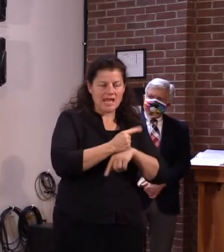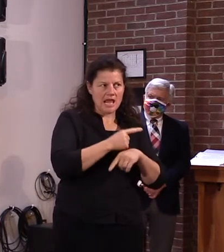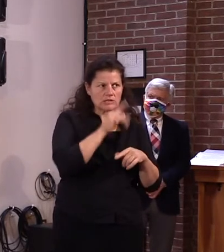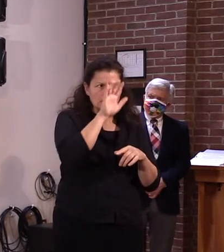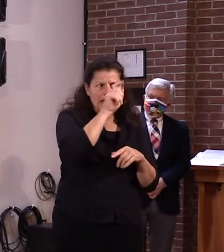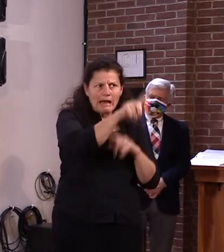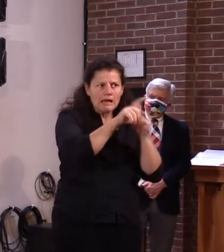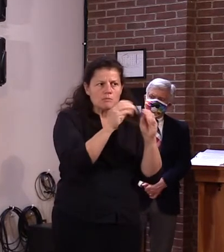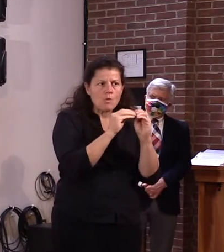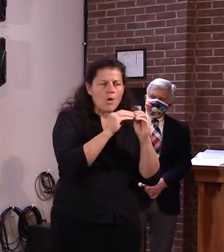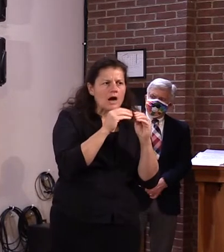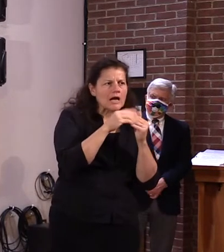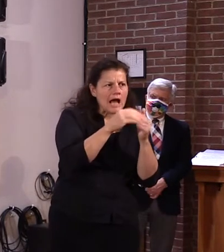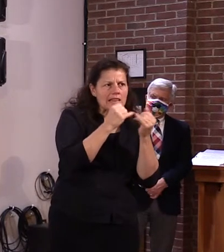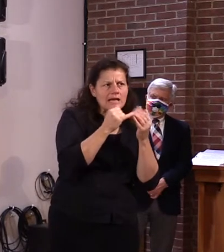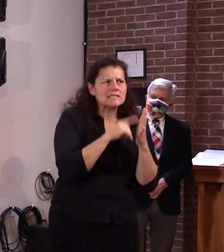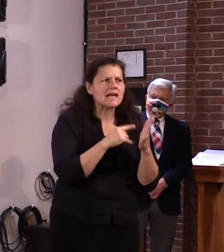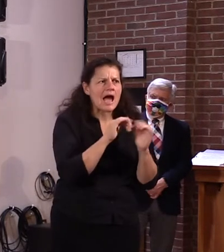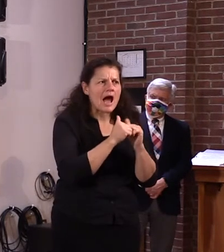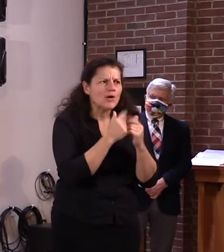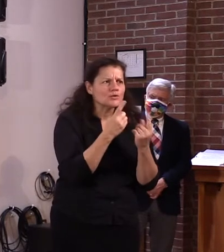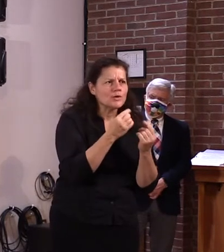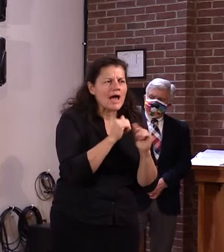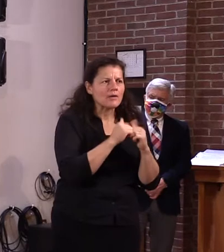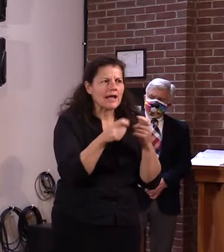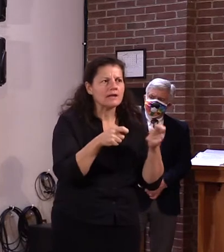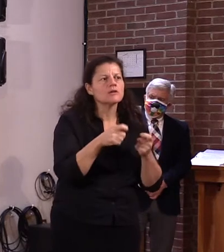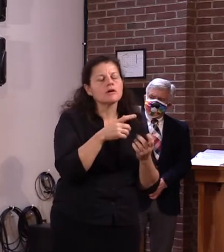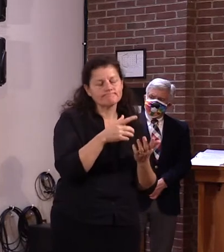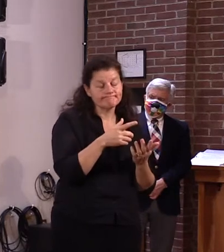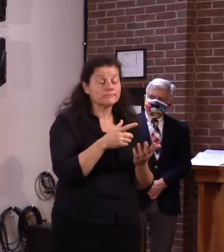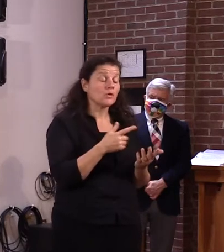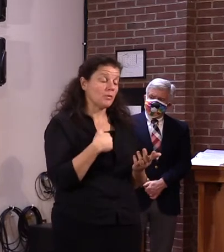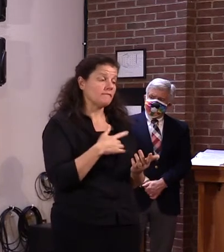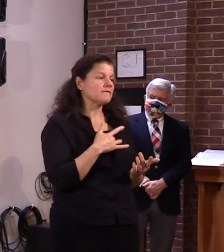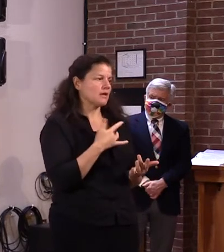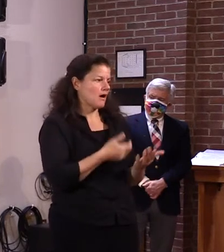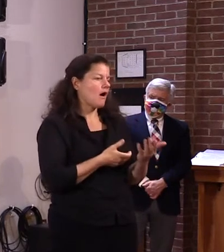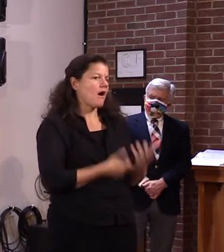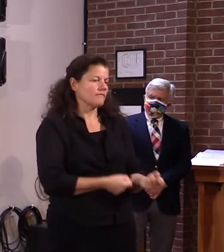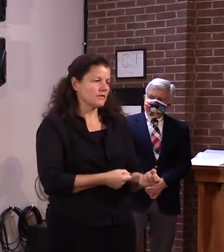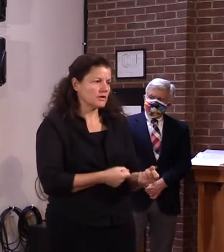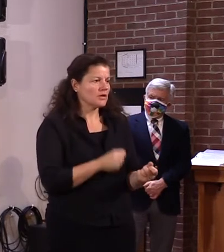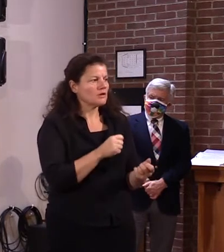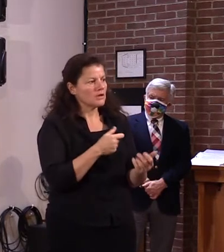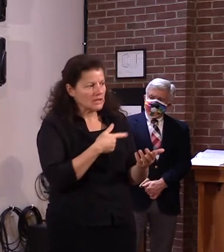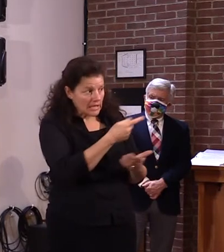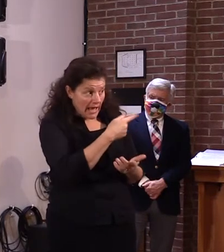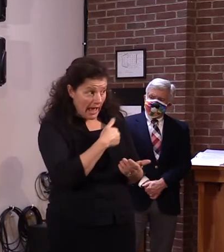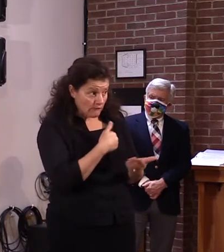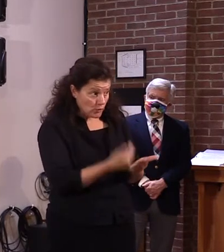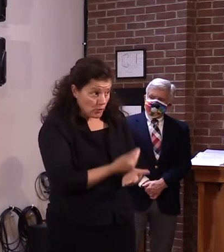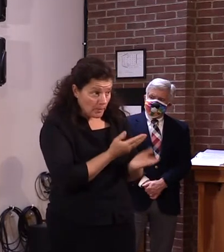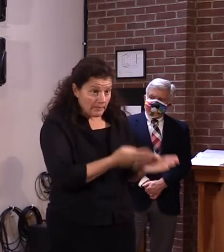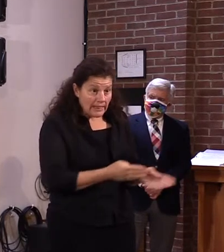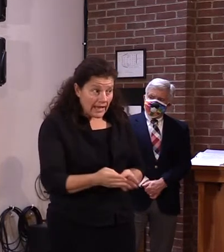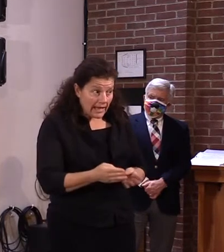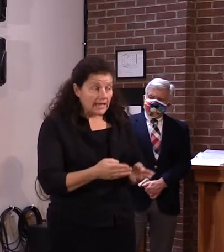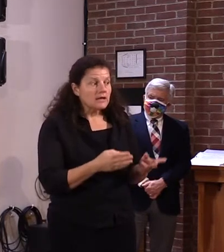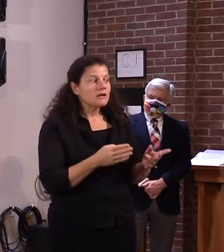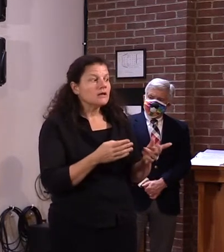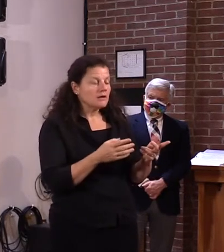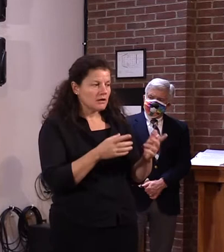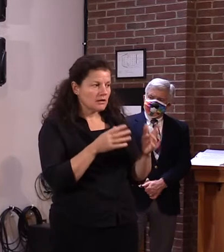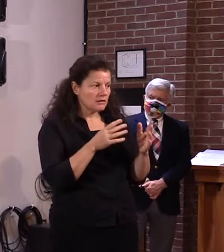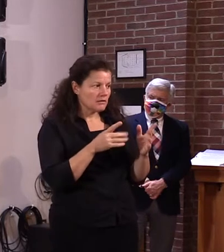additional guidance and to have a conversation. So we're confident that together with the plans that they have in place,